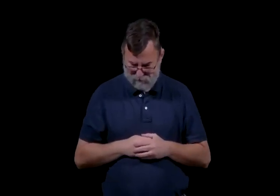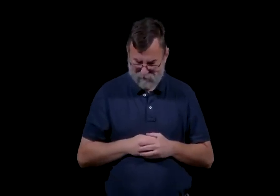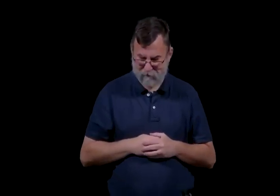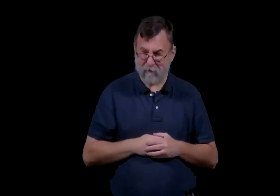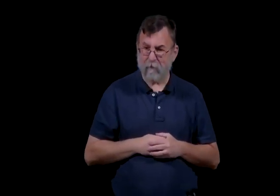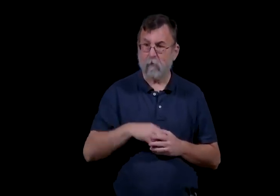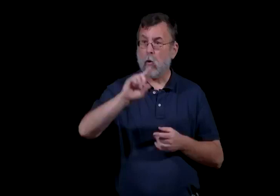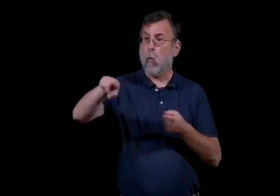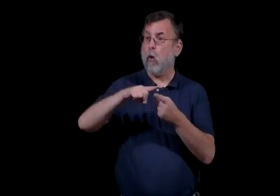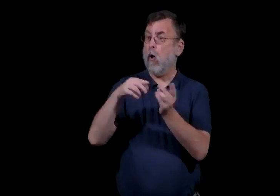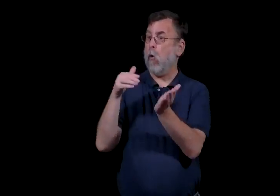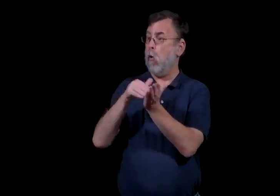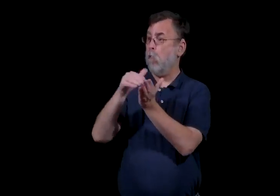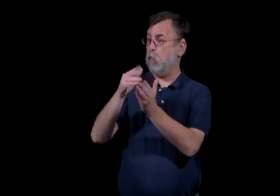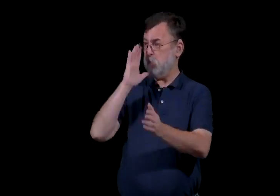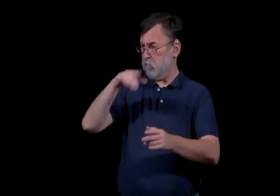good one.